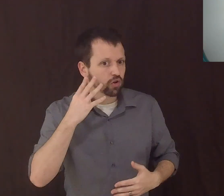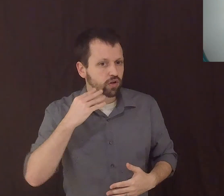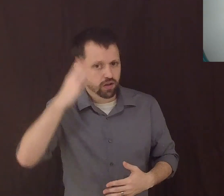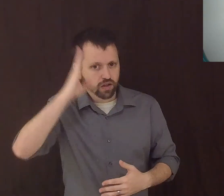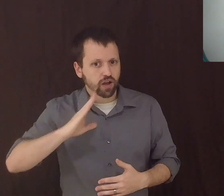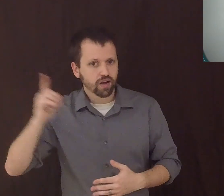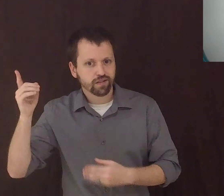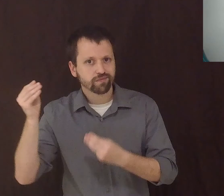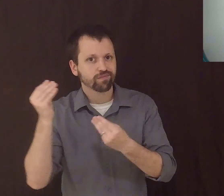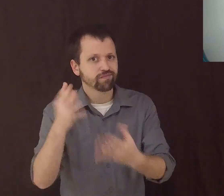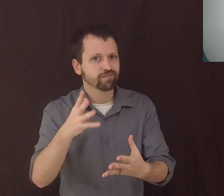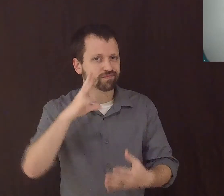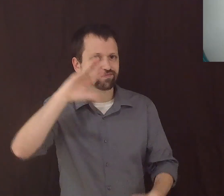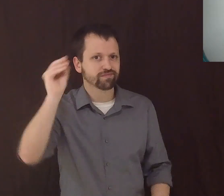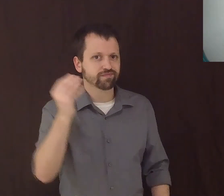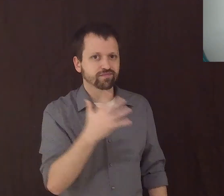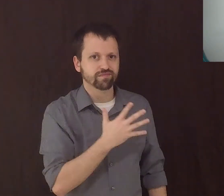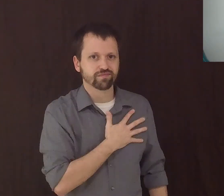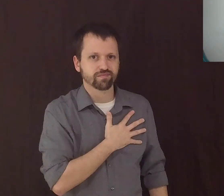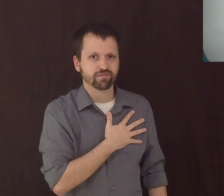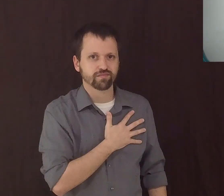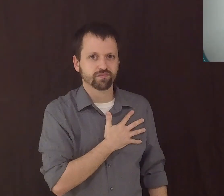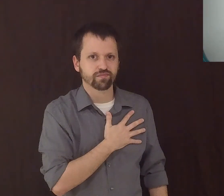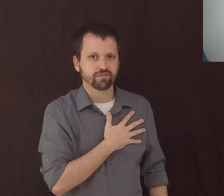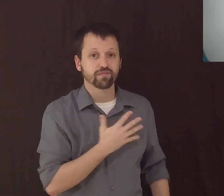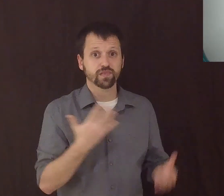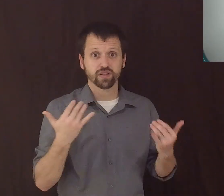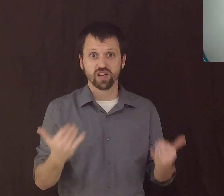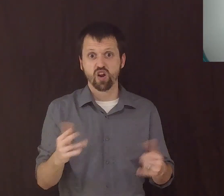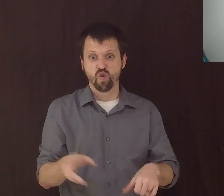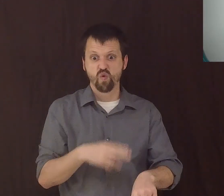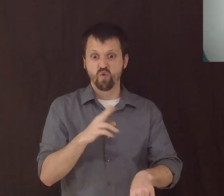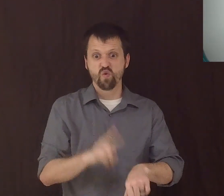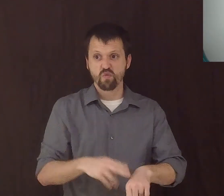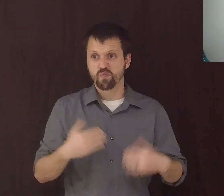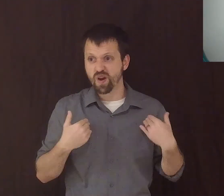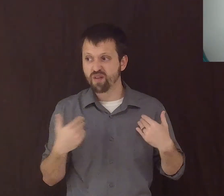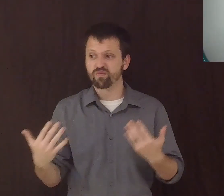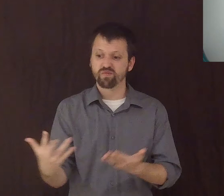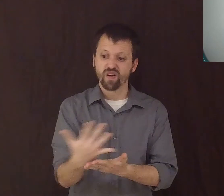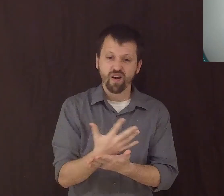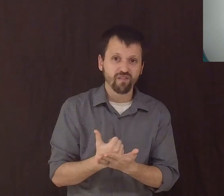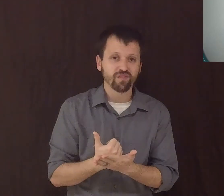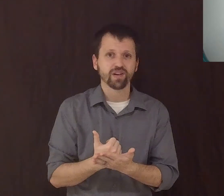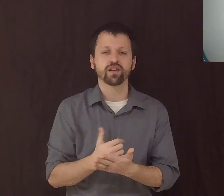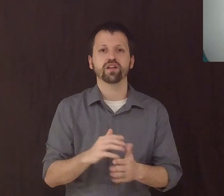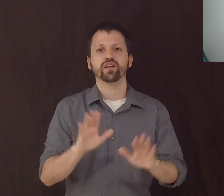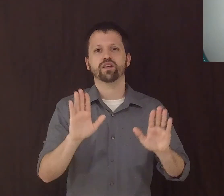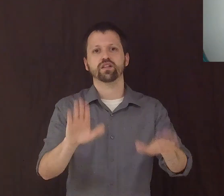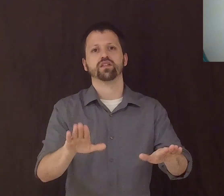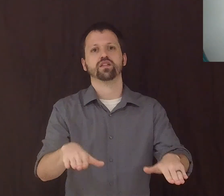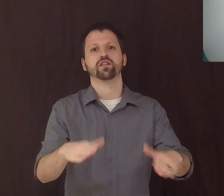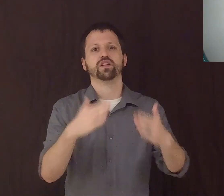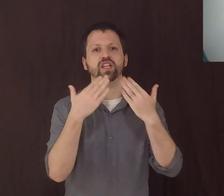through. He'll give you the grace you need to sustain you. And at this time is when we normally, of course, do our offering and giving. And we